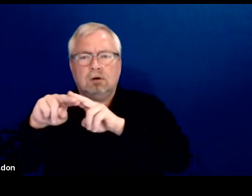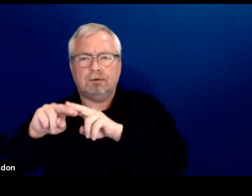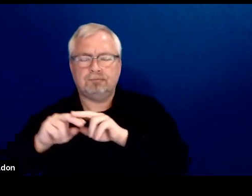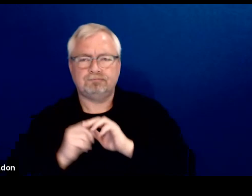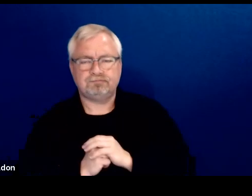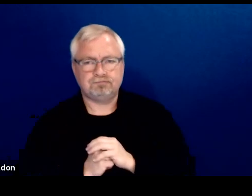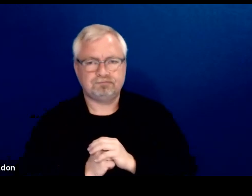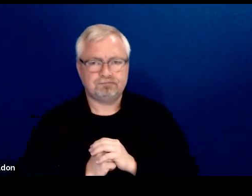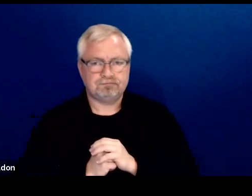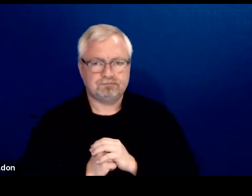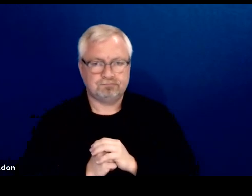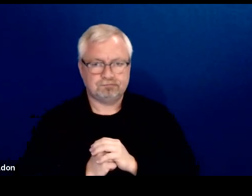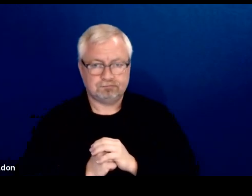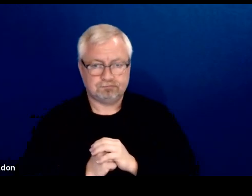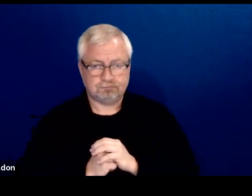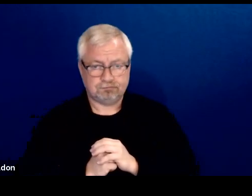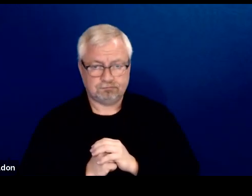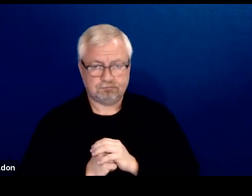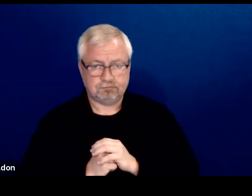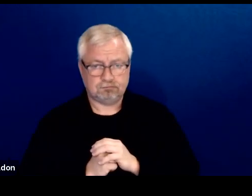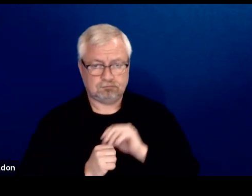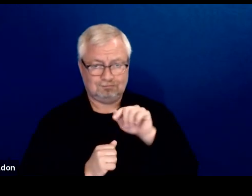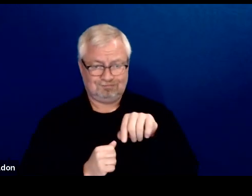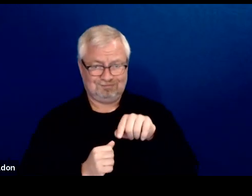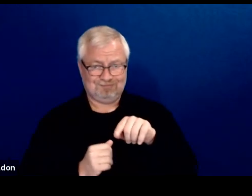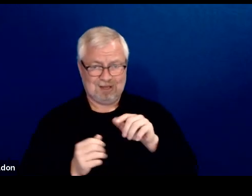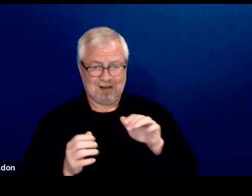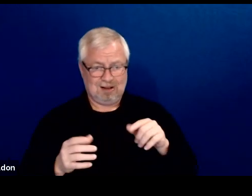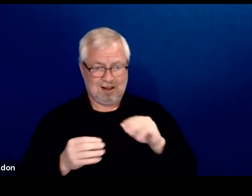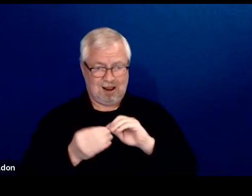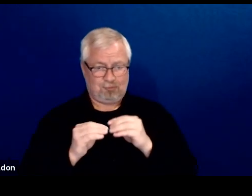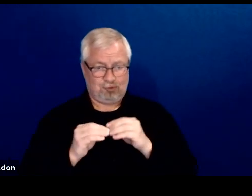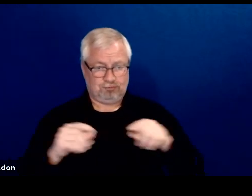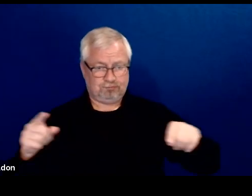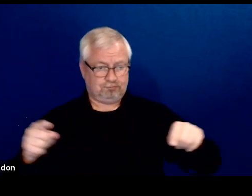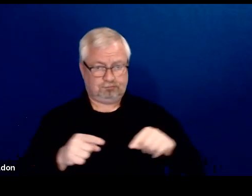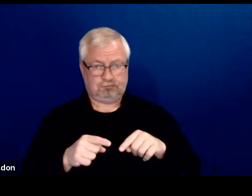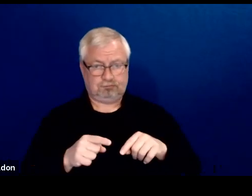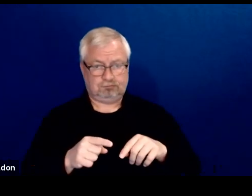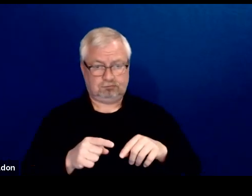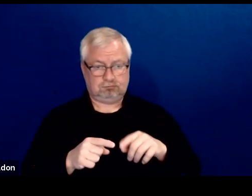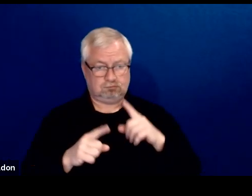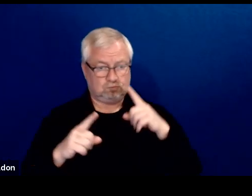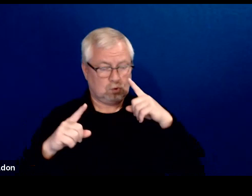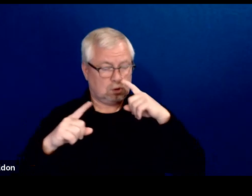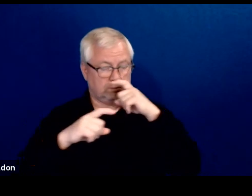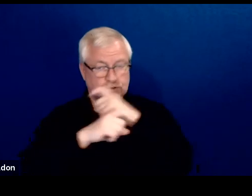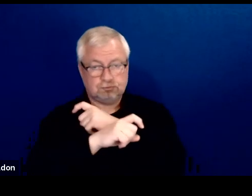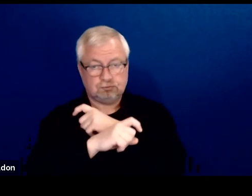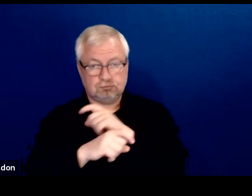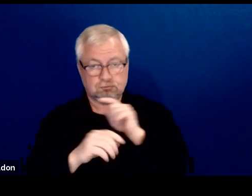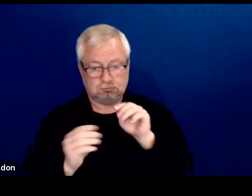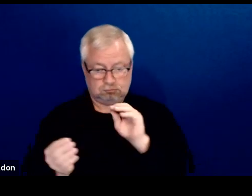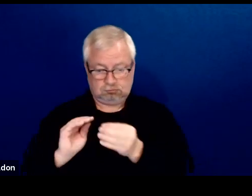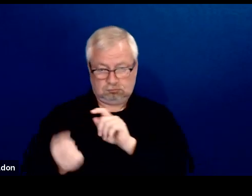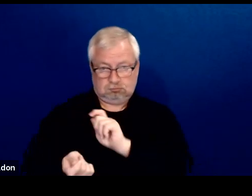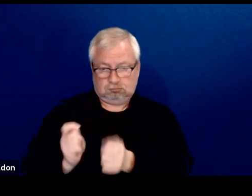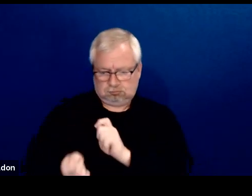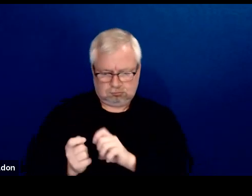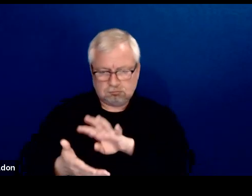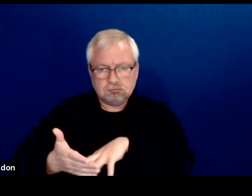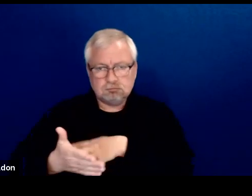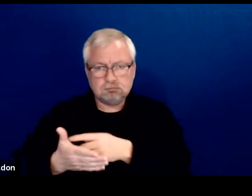stay. Those things together, when put into the complexity of the model, change where this is at. So if we